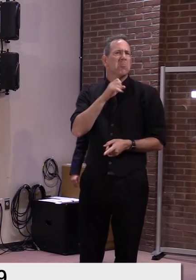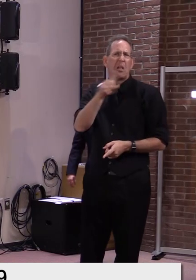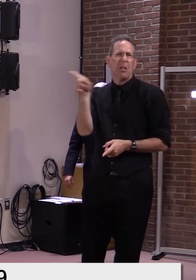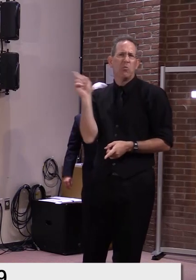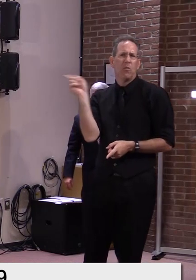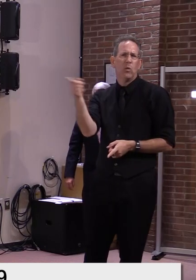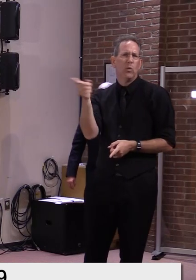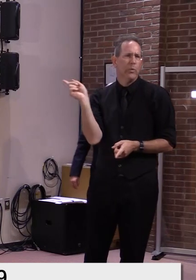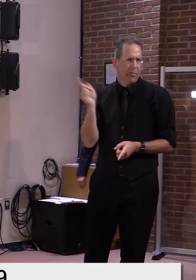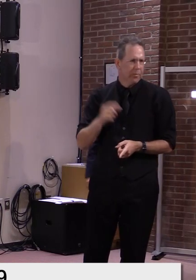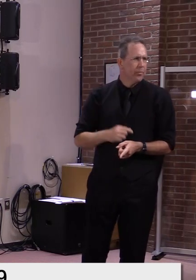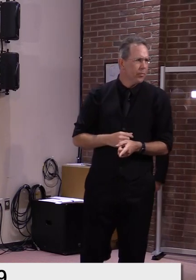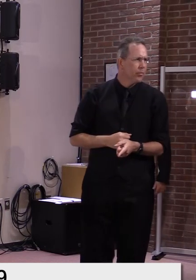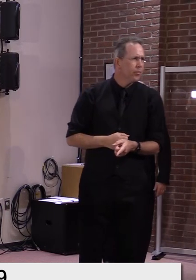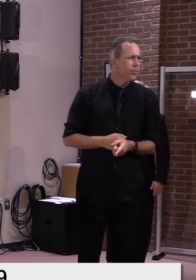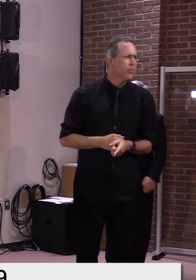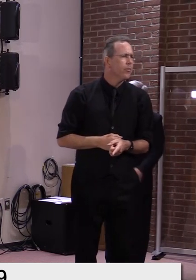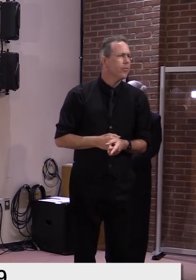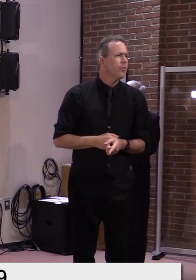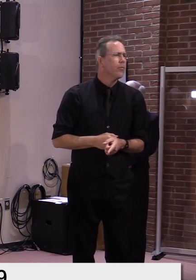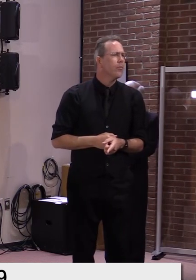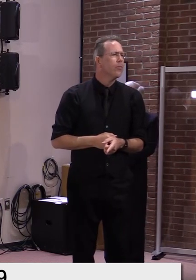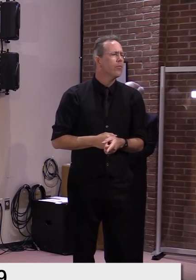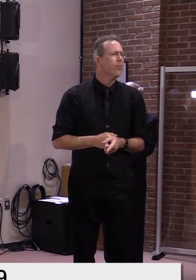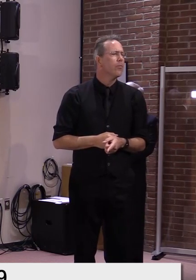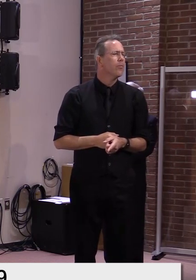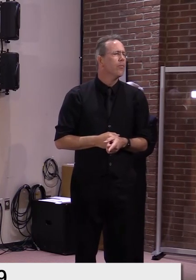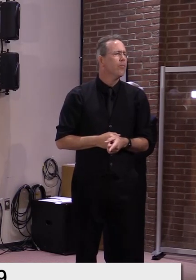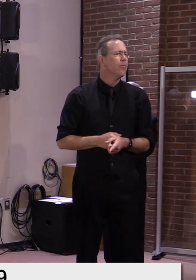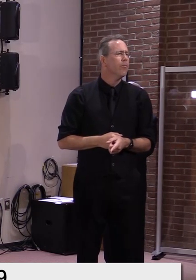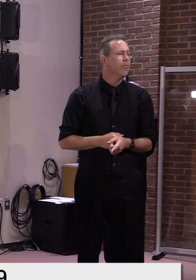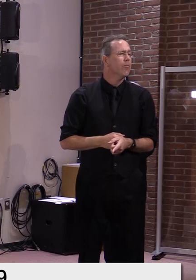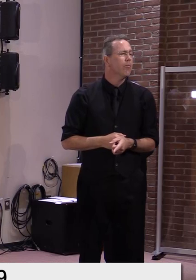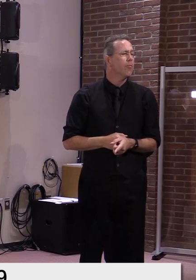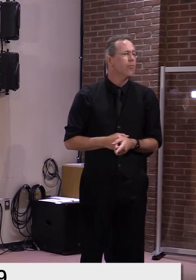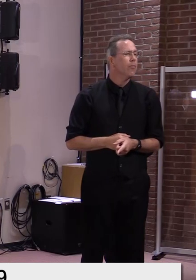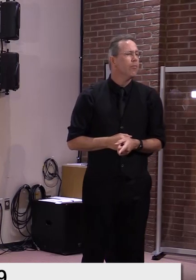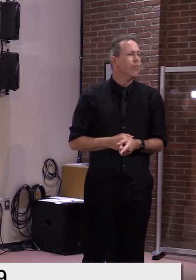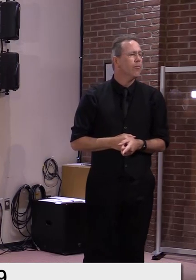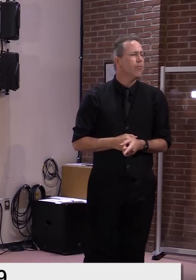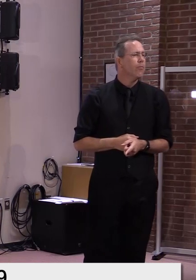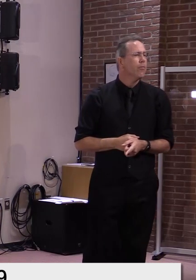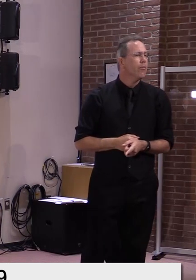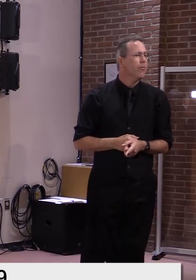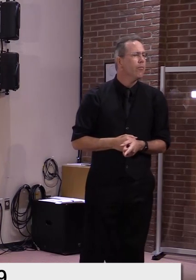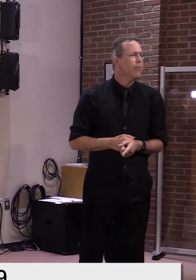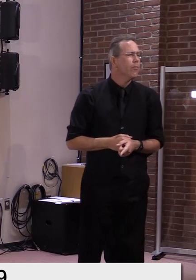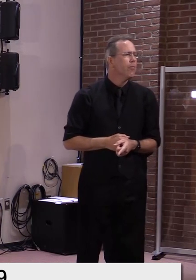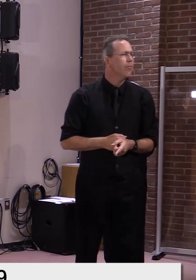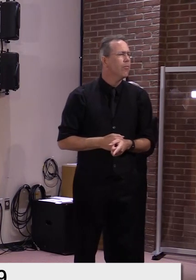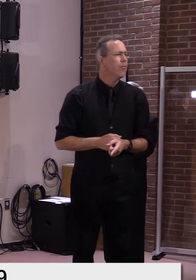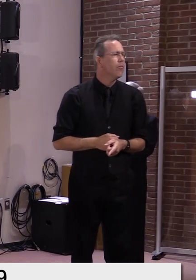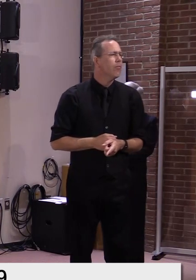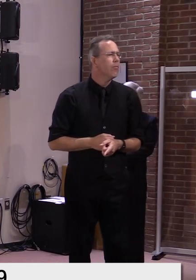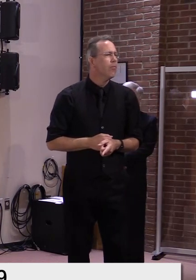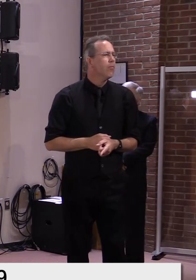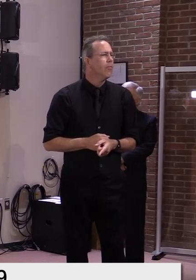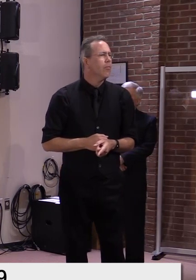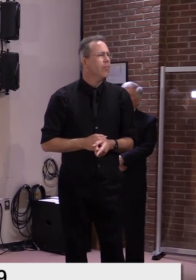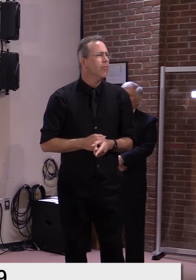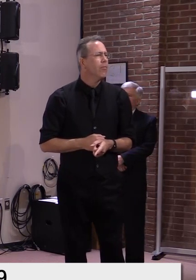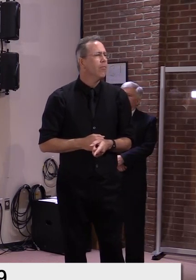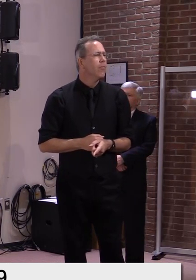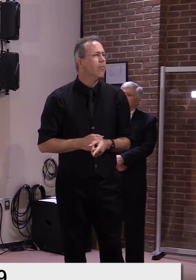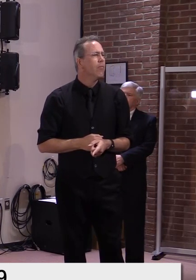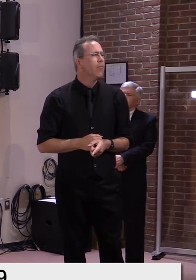the temperature on consternation as far as mask wearing, et cetera, has gone during the whole pandemic. And I'm wondering if you have any advice